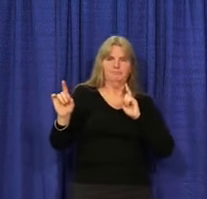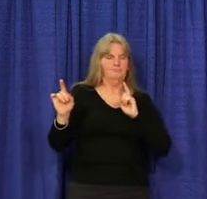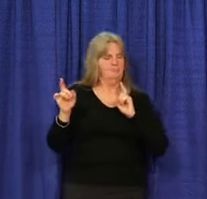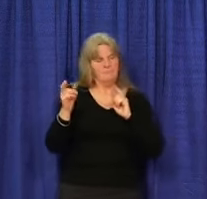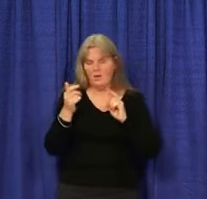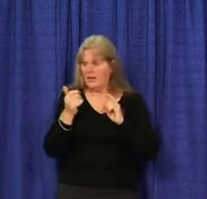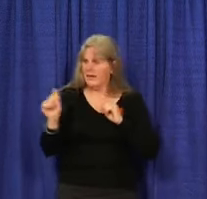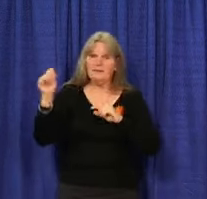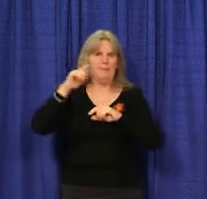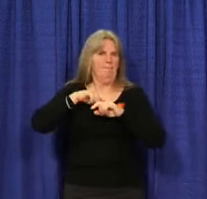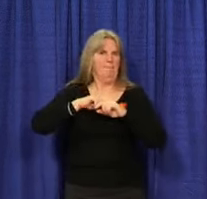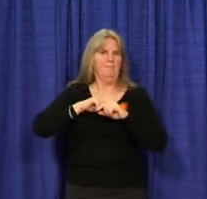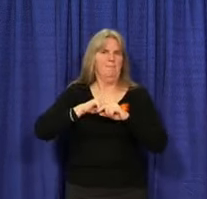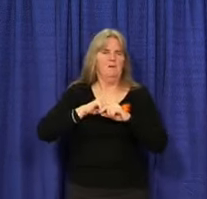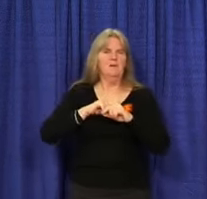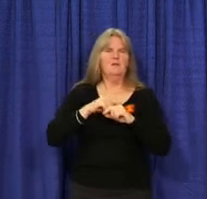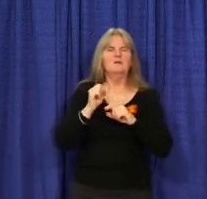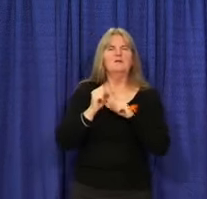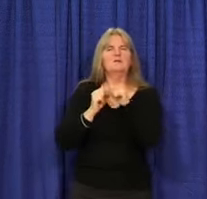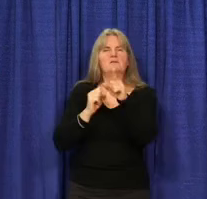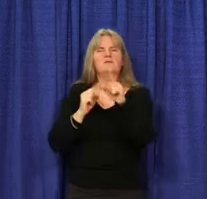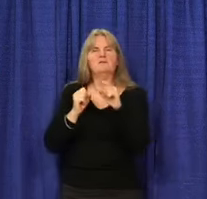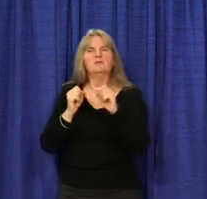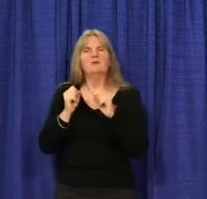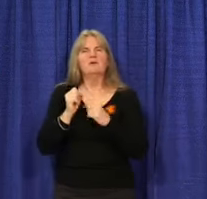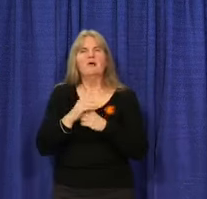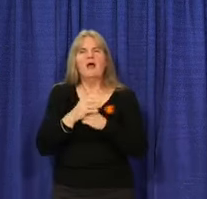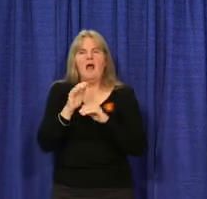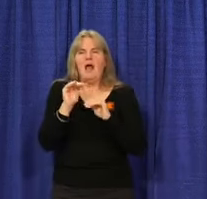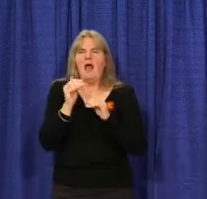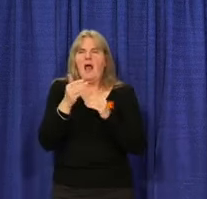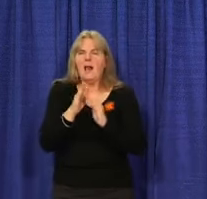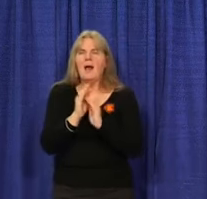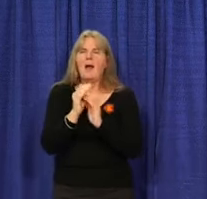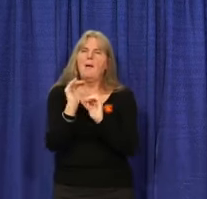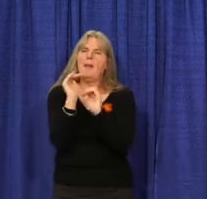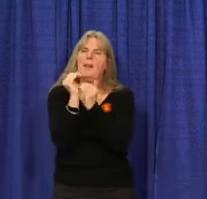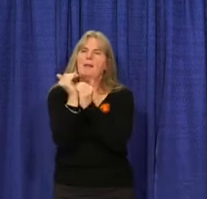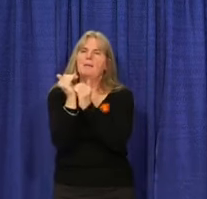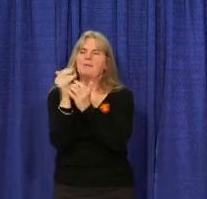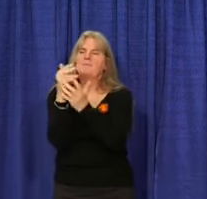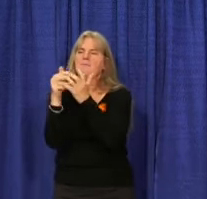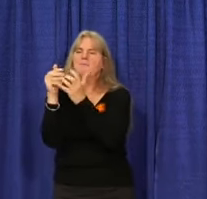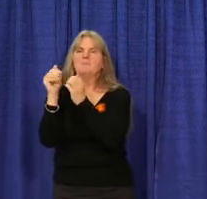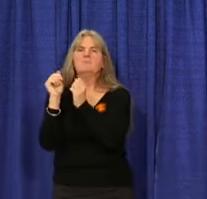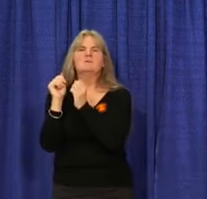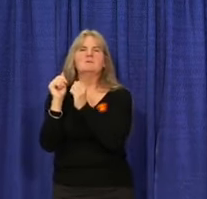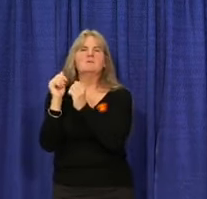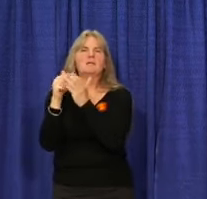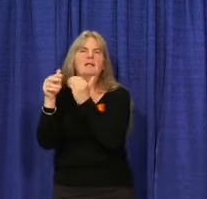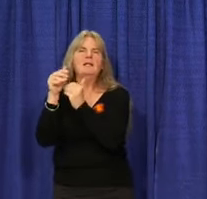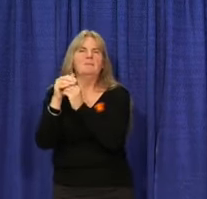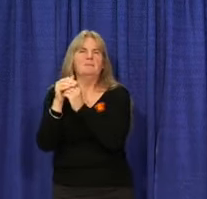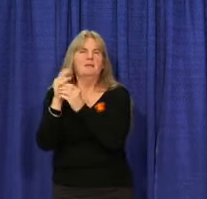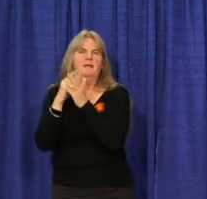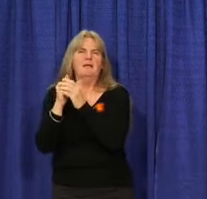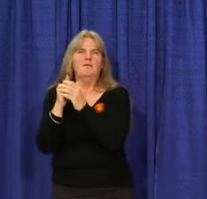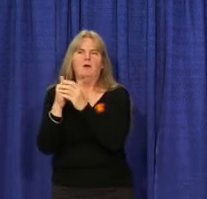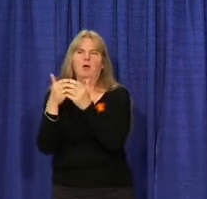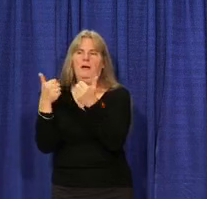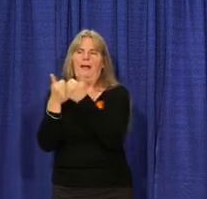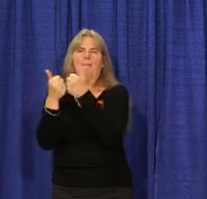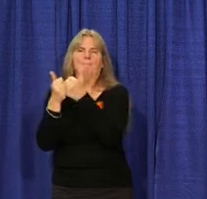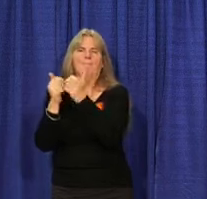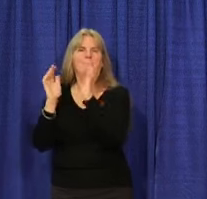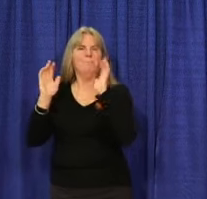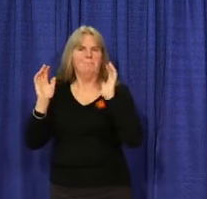whenever possible. So really you're only allowing those limited interactions that are part of playing a game in